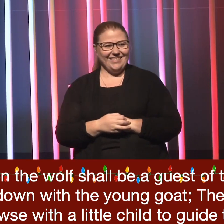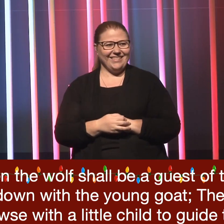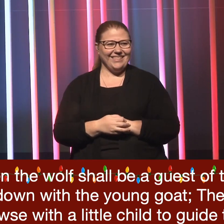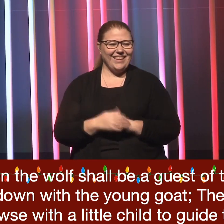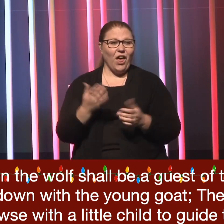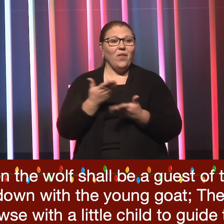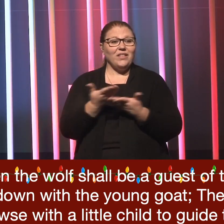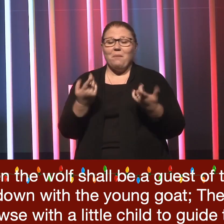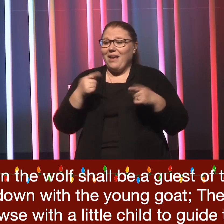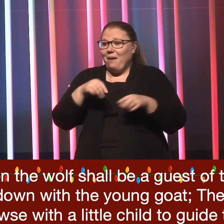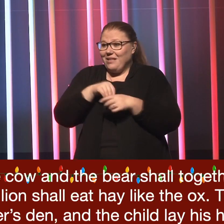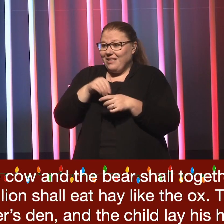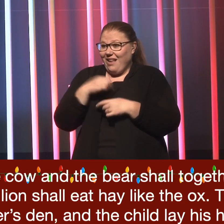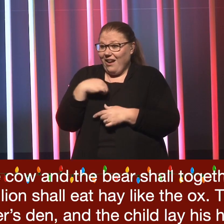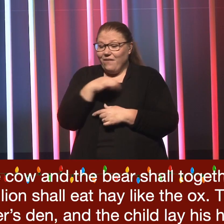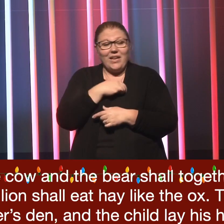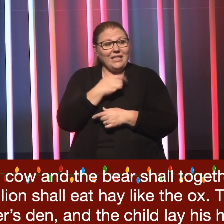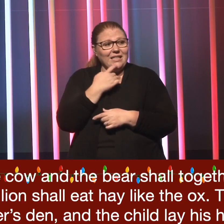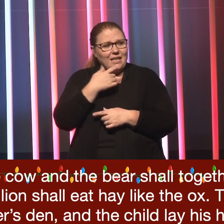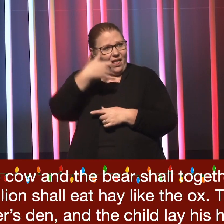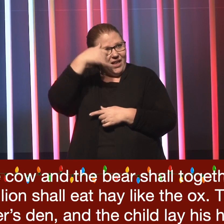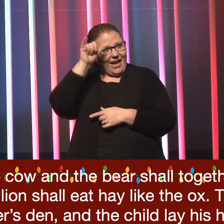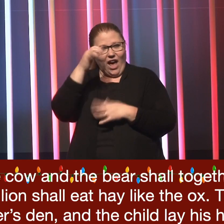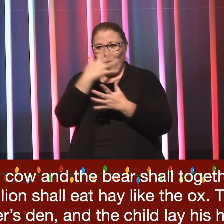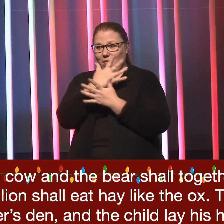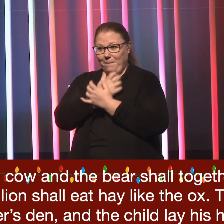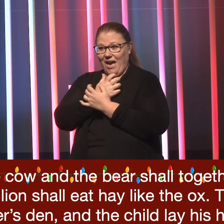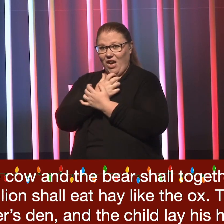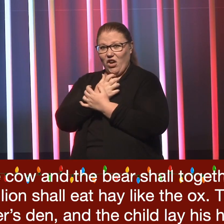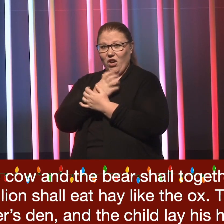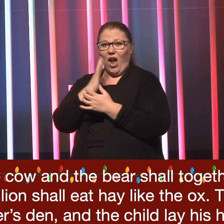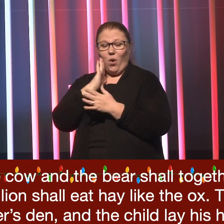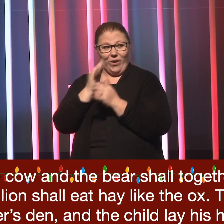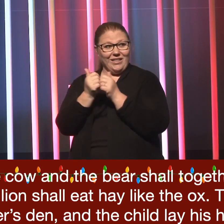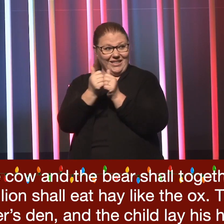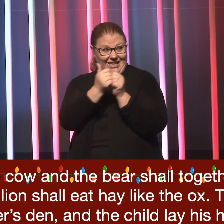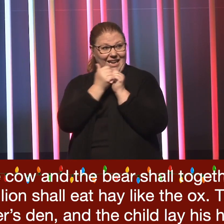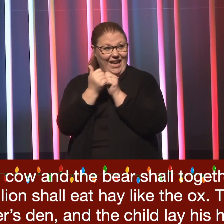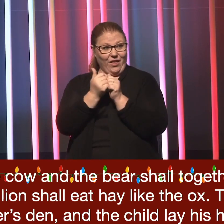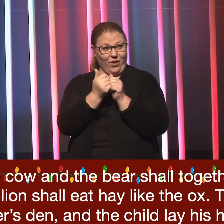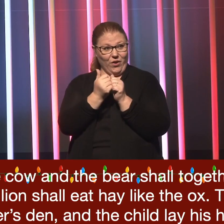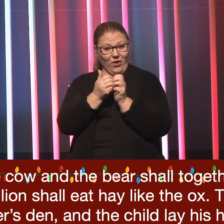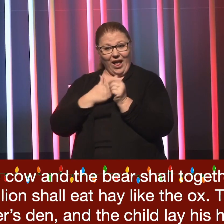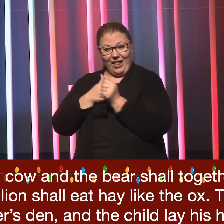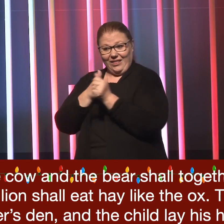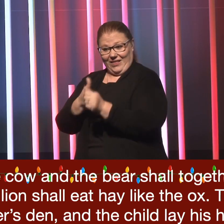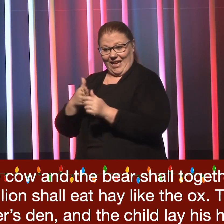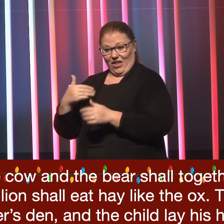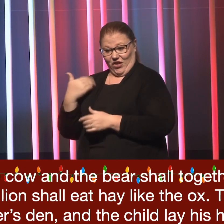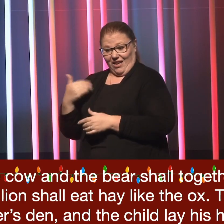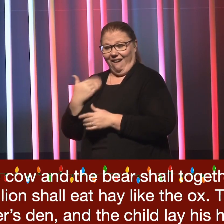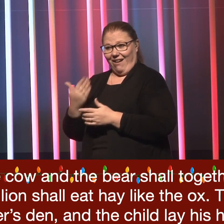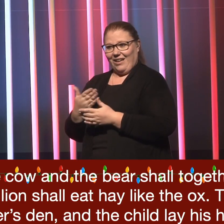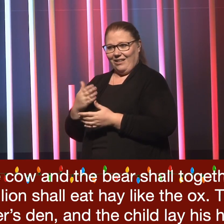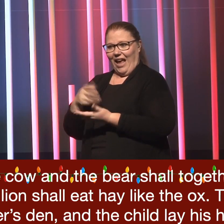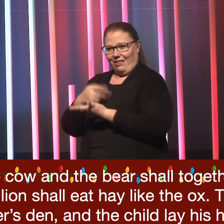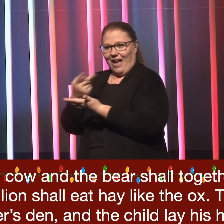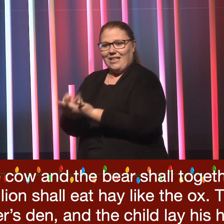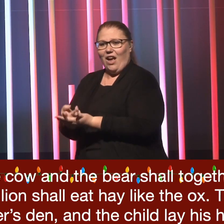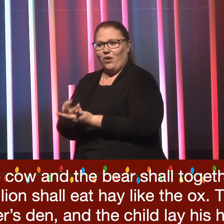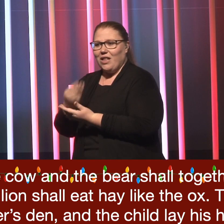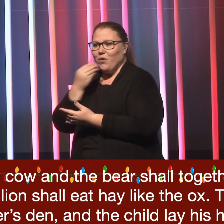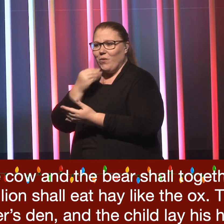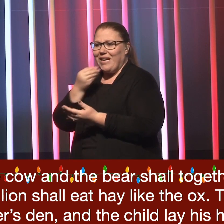There's something inside of us that longs for it. It says the cow and the bear shall together take their young and lie down. The lion shall eat hay like an ox.